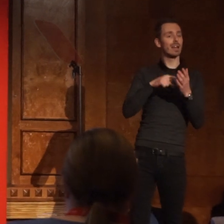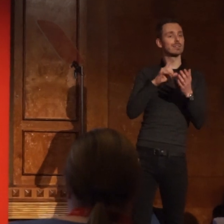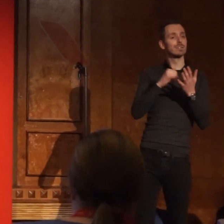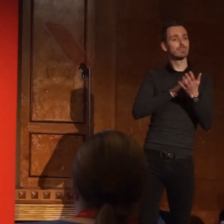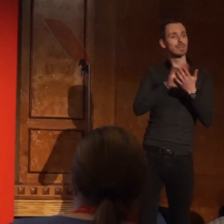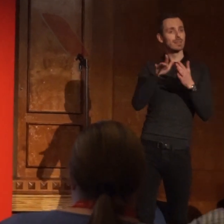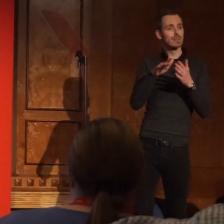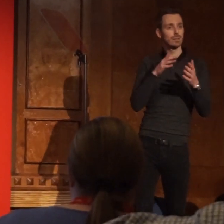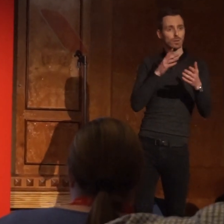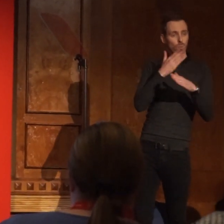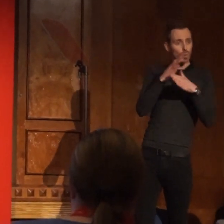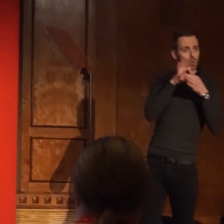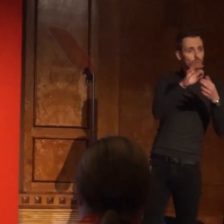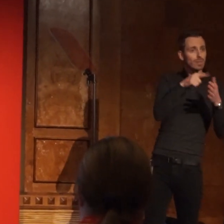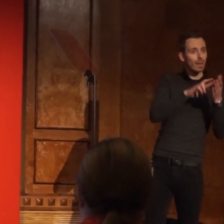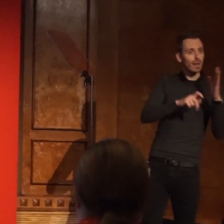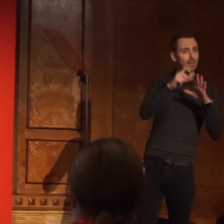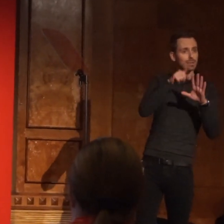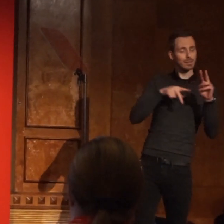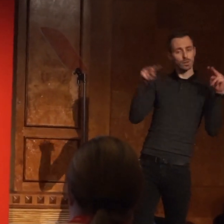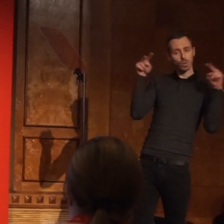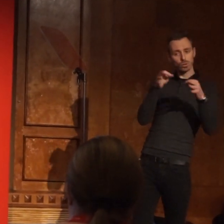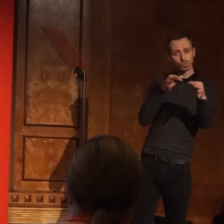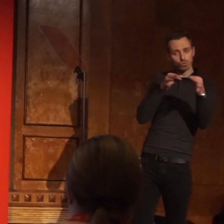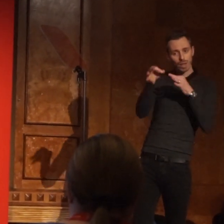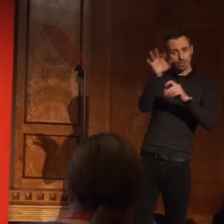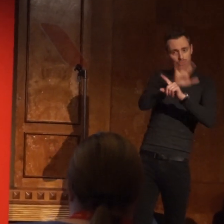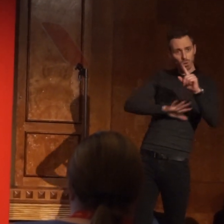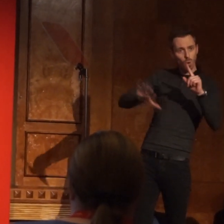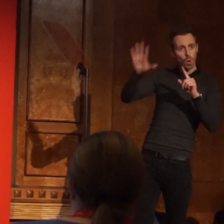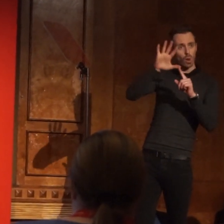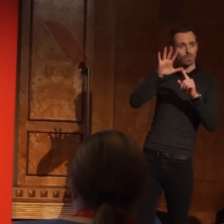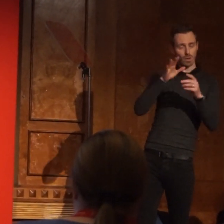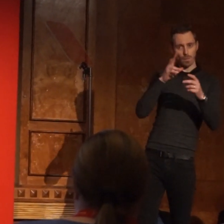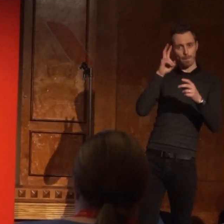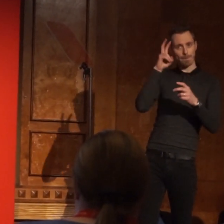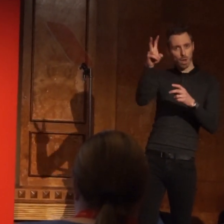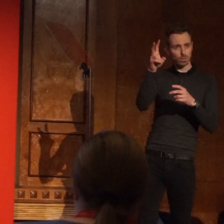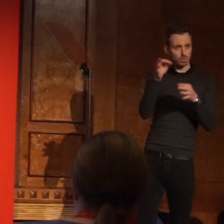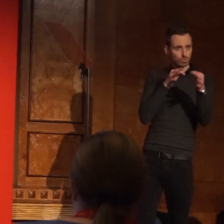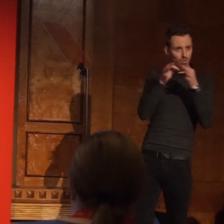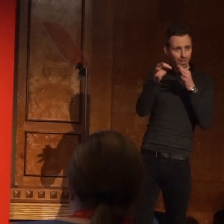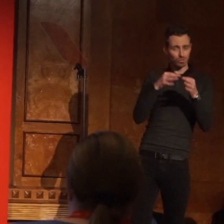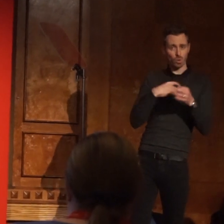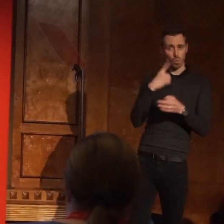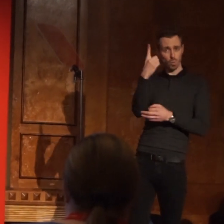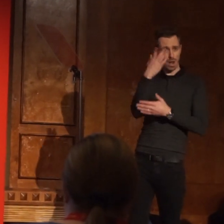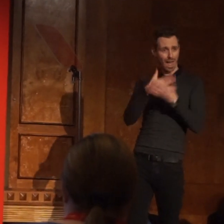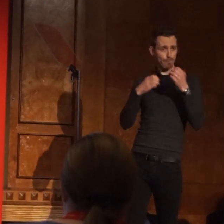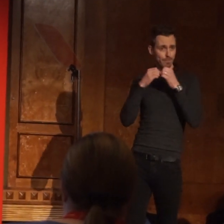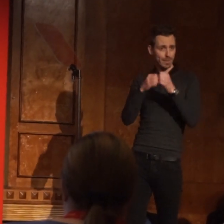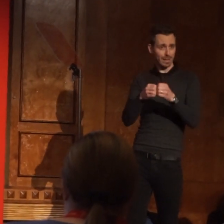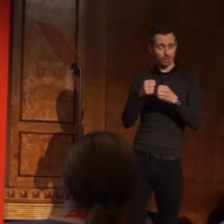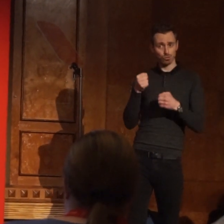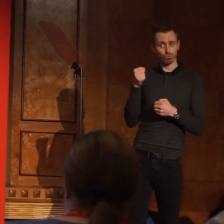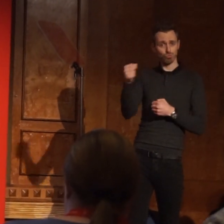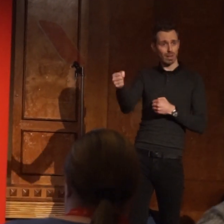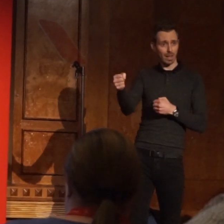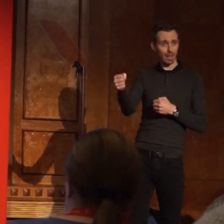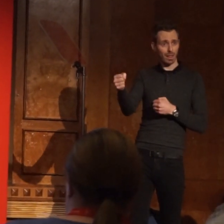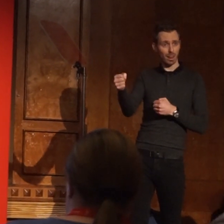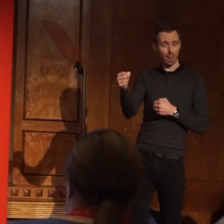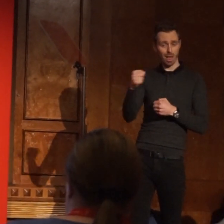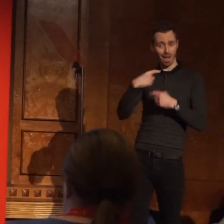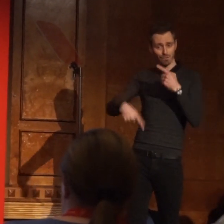strategy for buses all across the country. There are about 1.5 billion rail journeys made per year. There are more than three times that